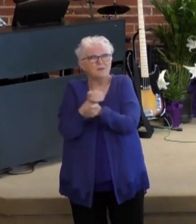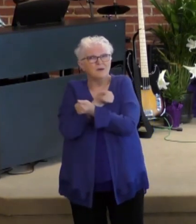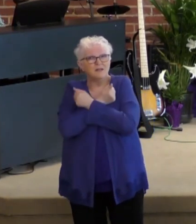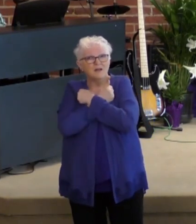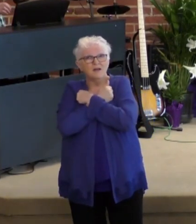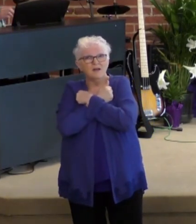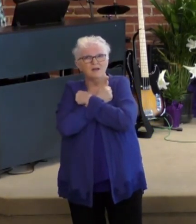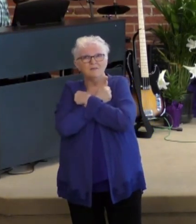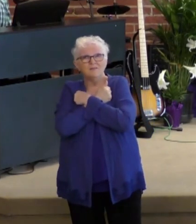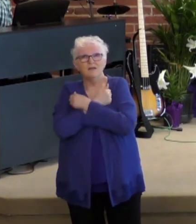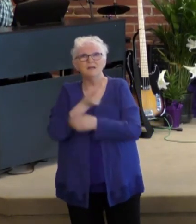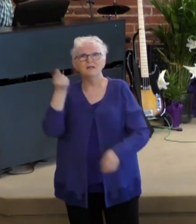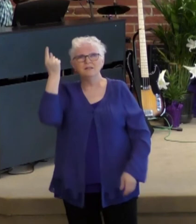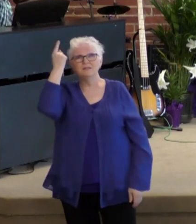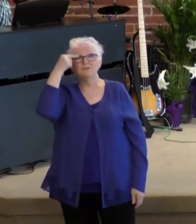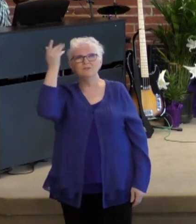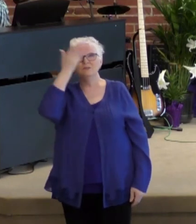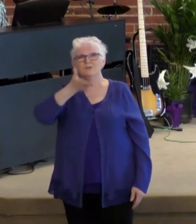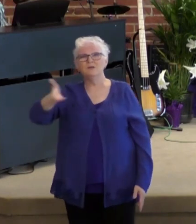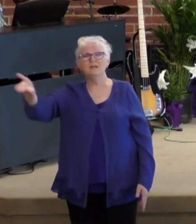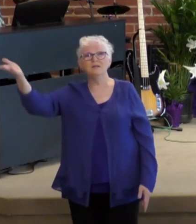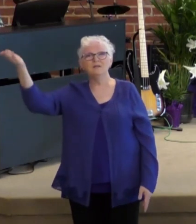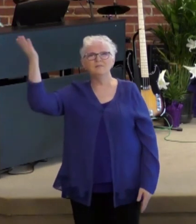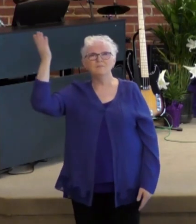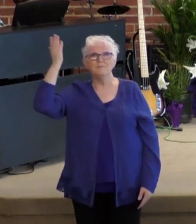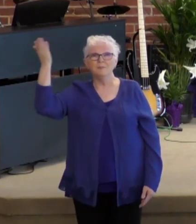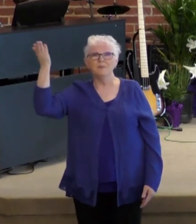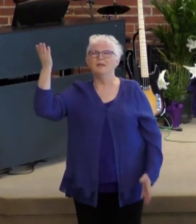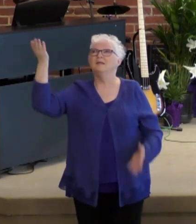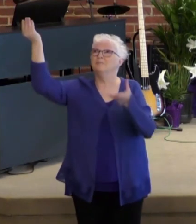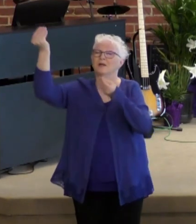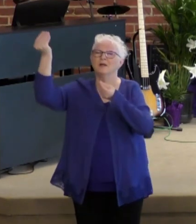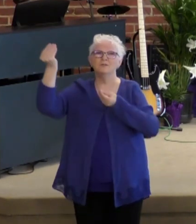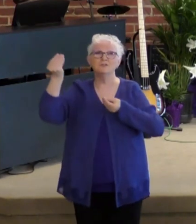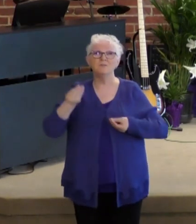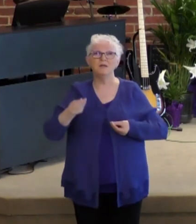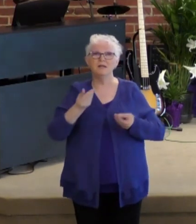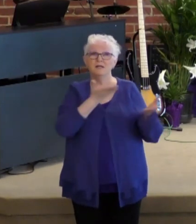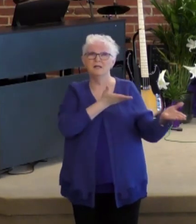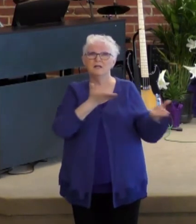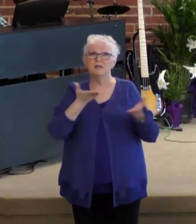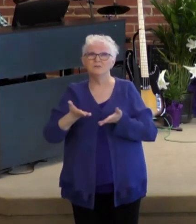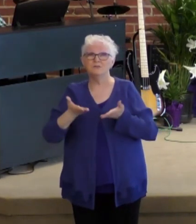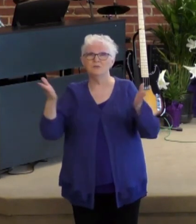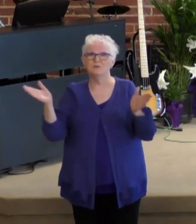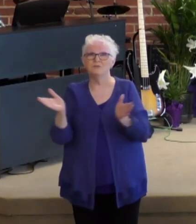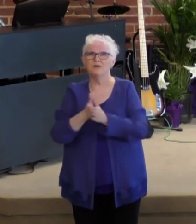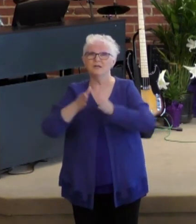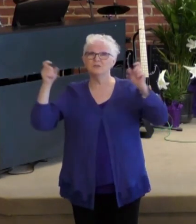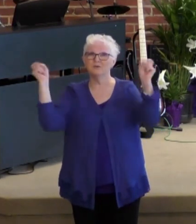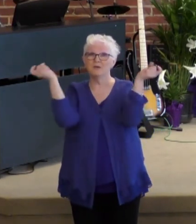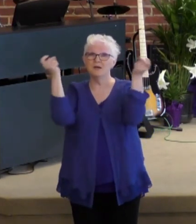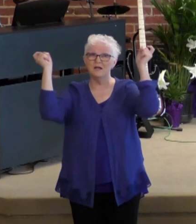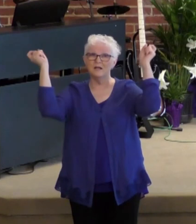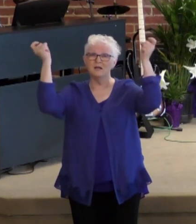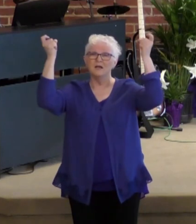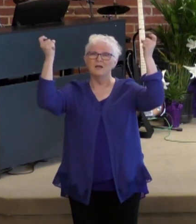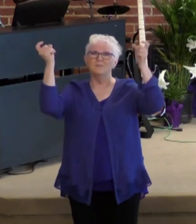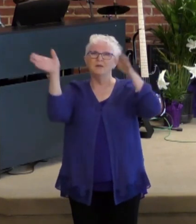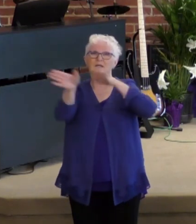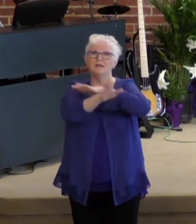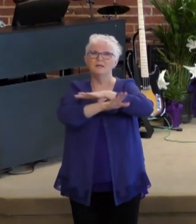and all my love is due him. Plunge me to victory